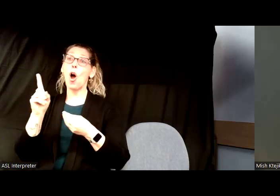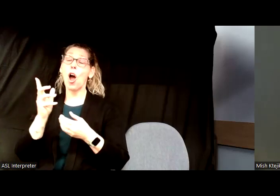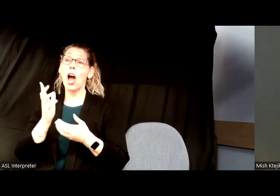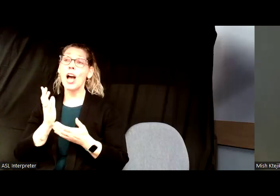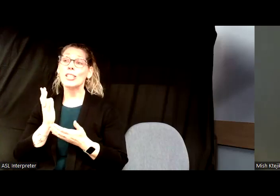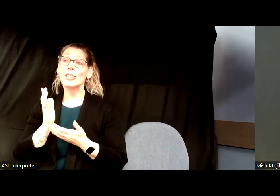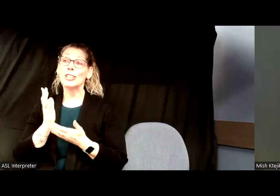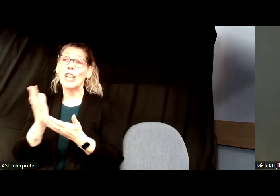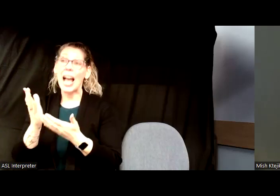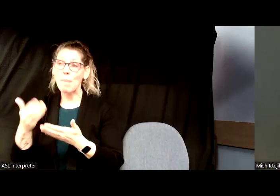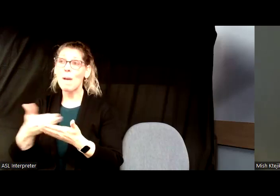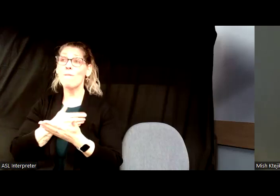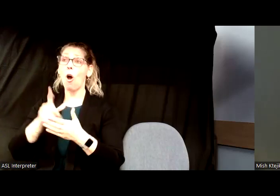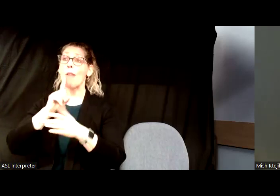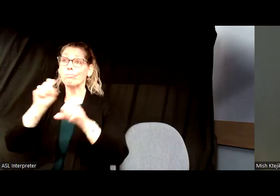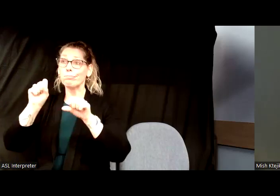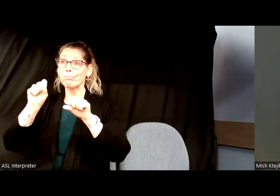motion? Annie?